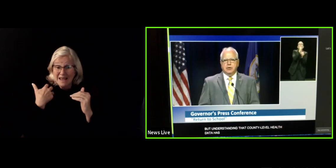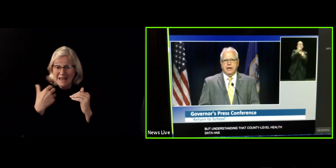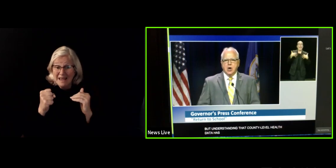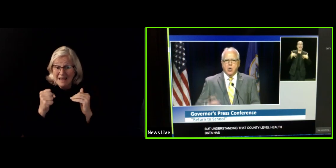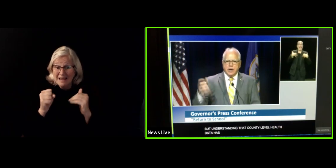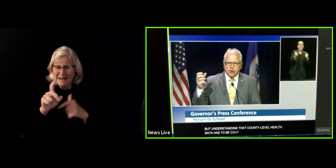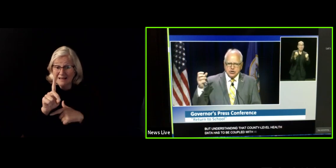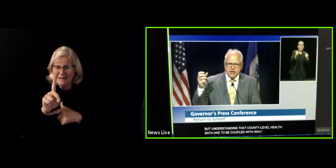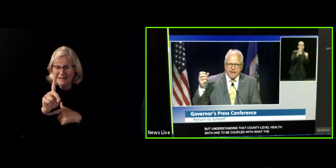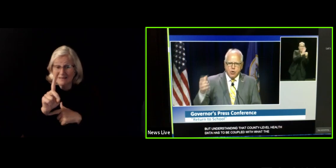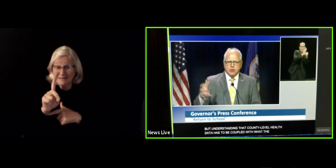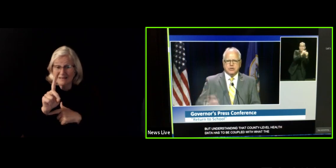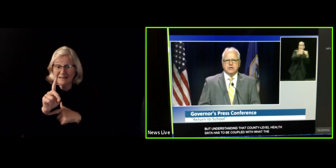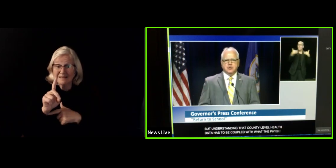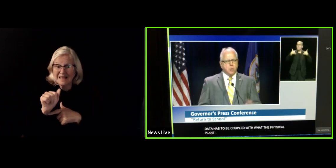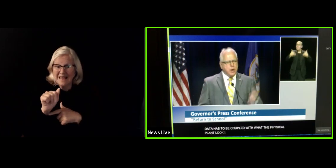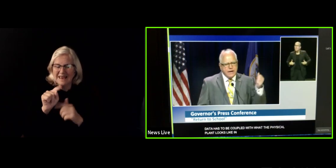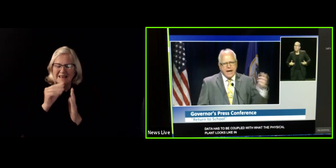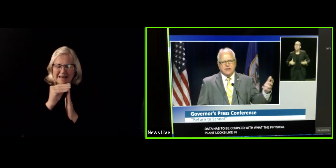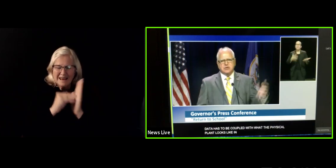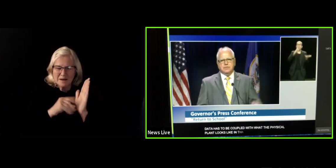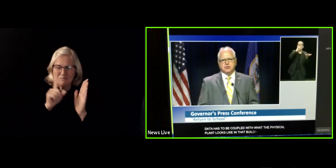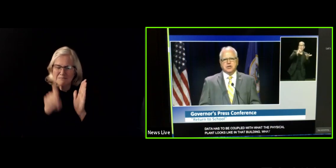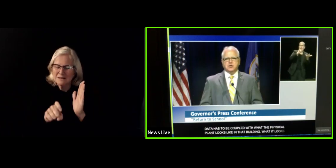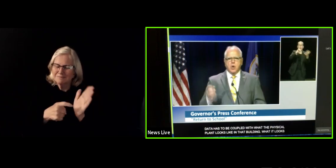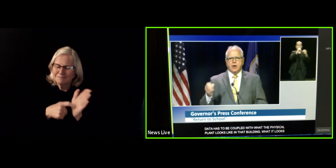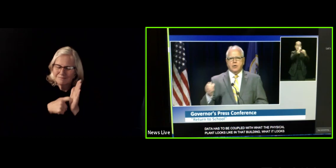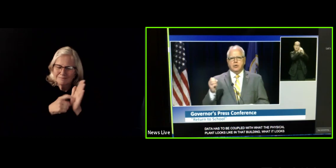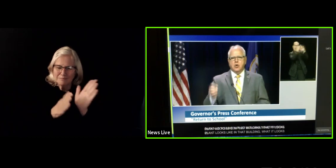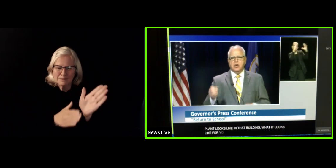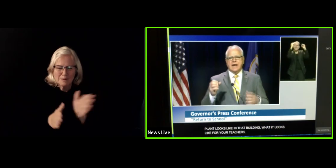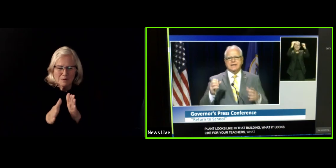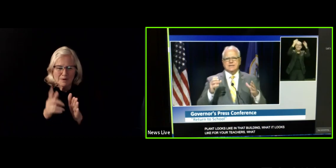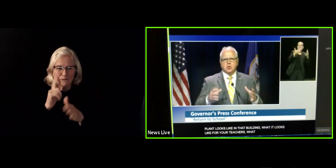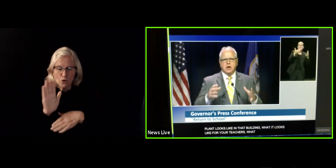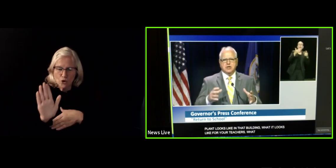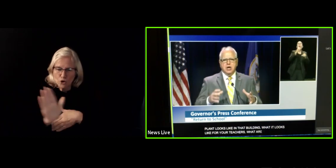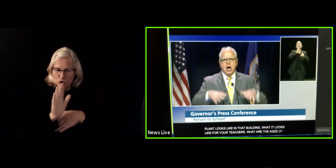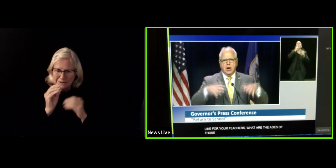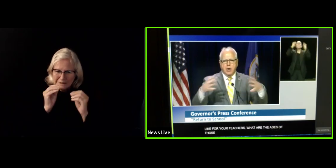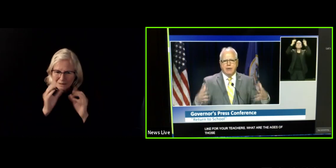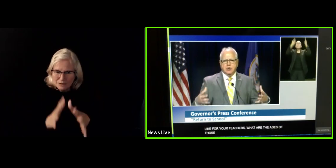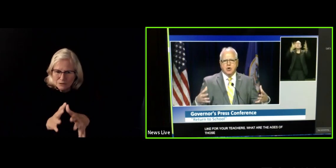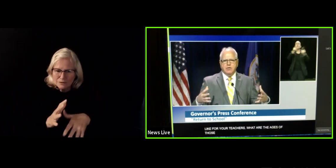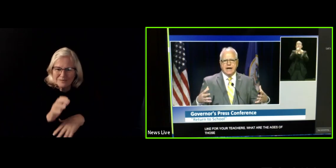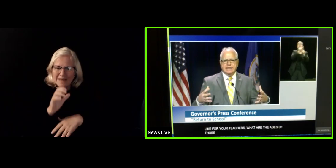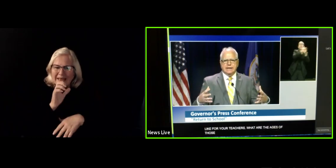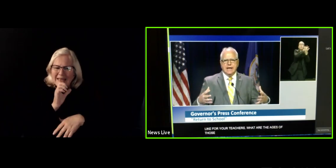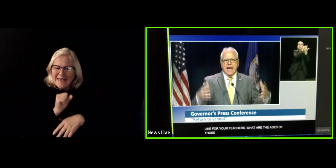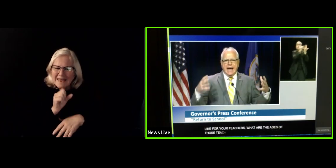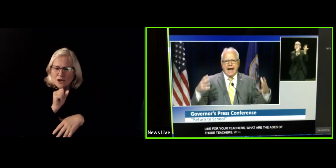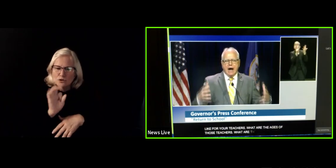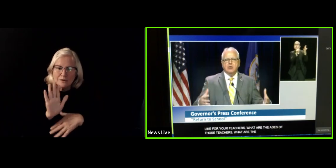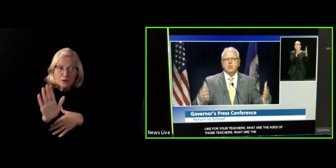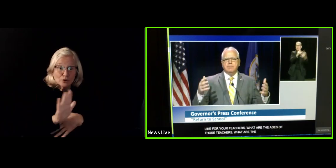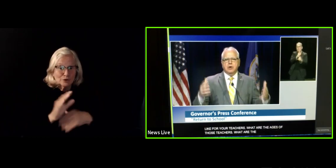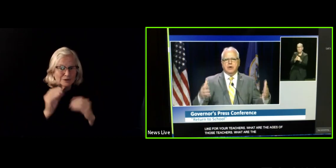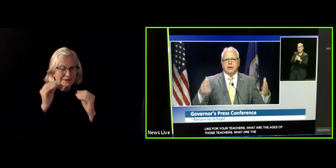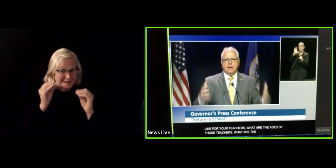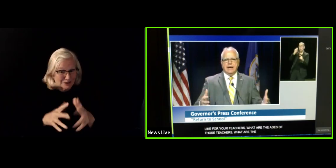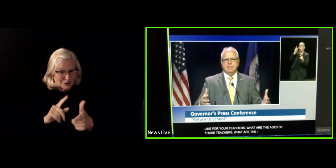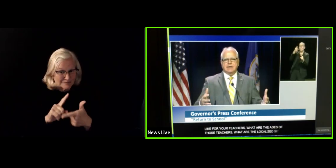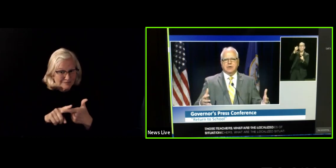building, what it looks like for your teachers, what are the ages of those teachers, what are the localized situation around COVID-19, and how do we